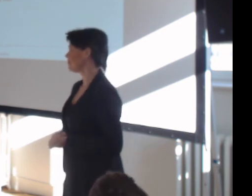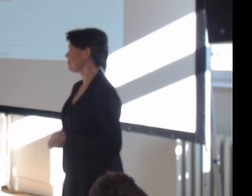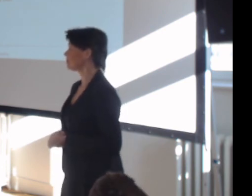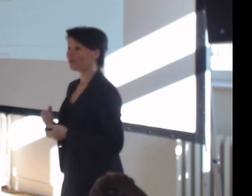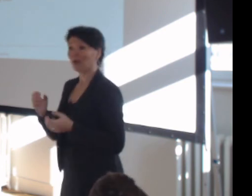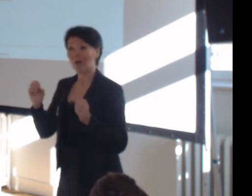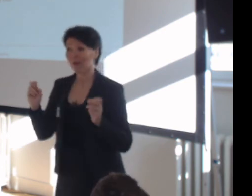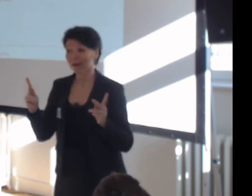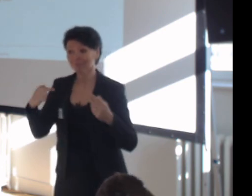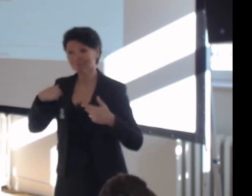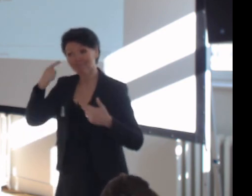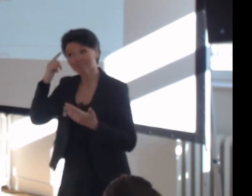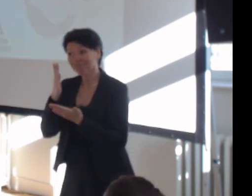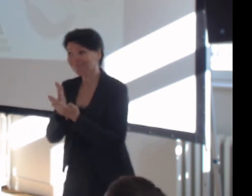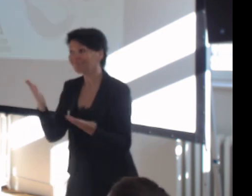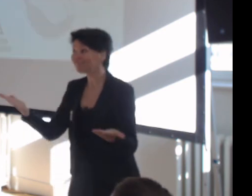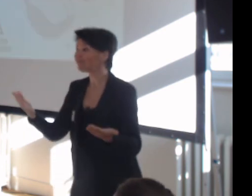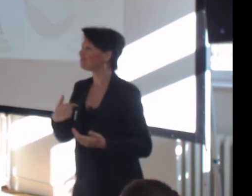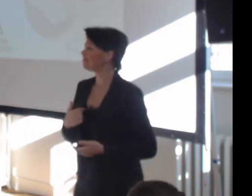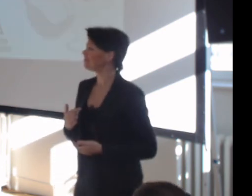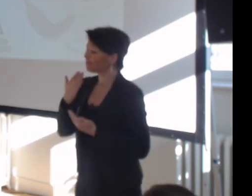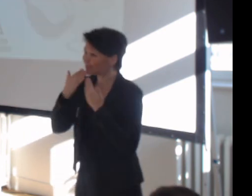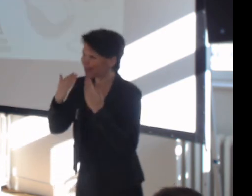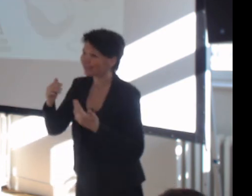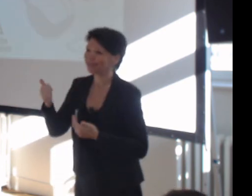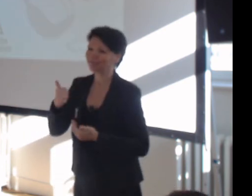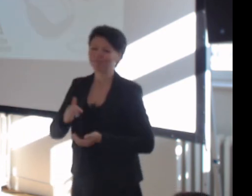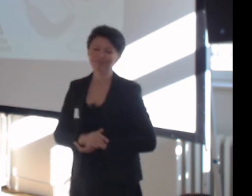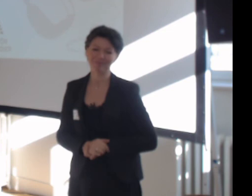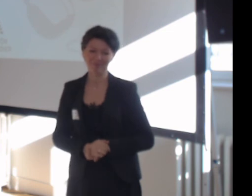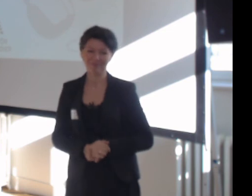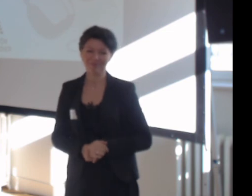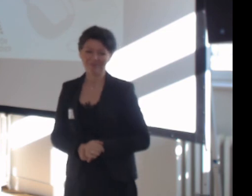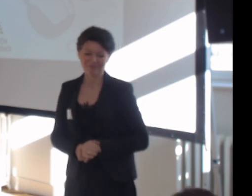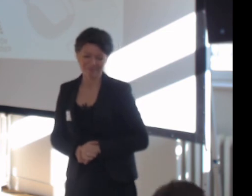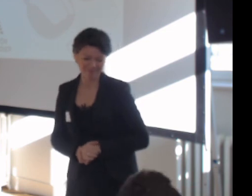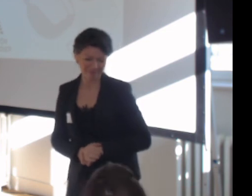Well, I think that's about it. Thank you so much.